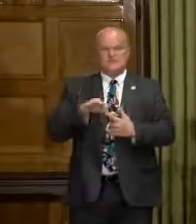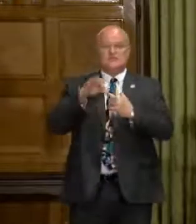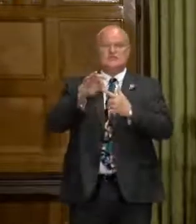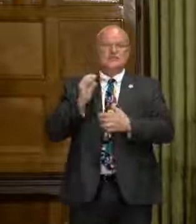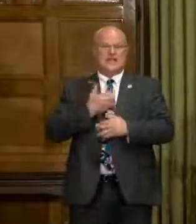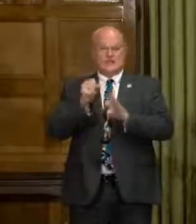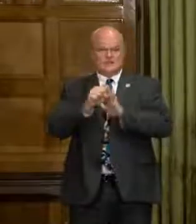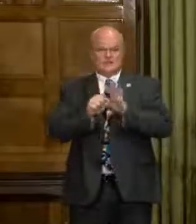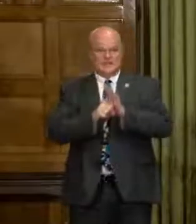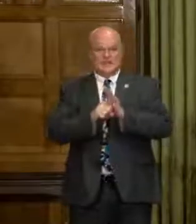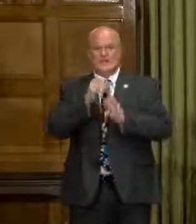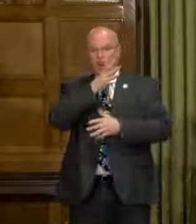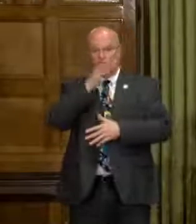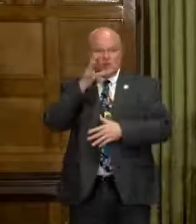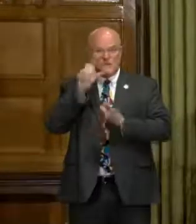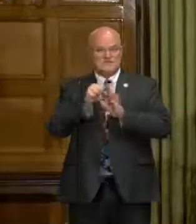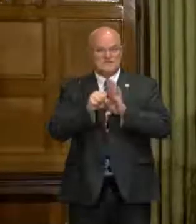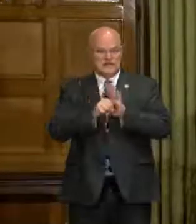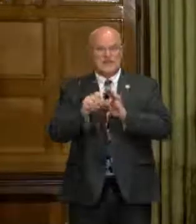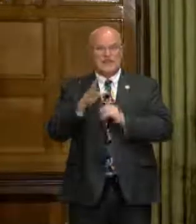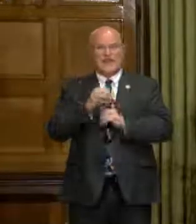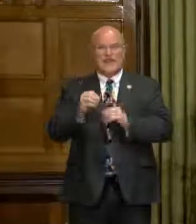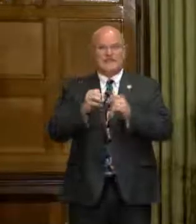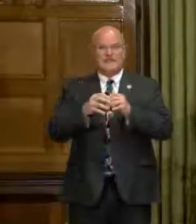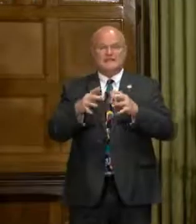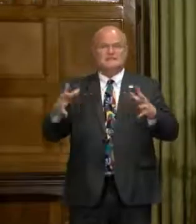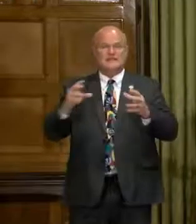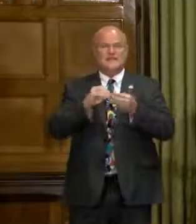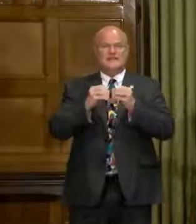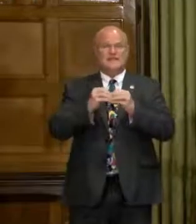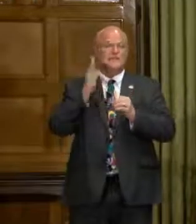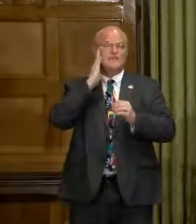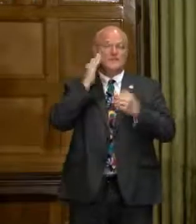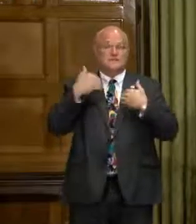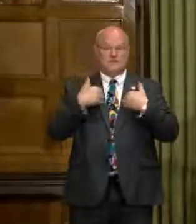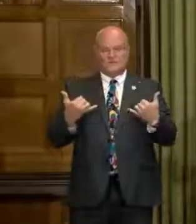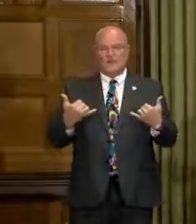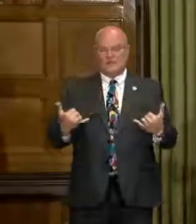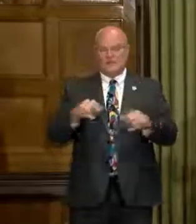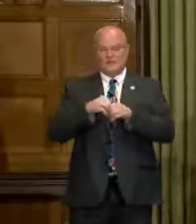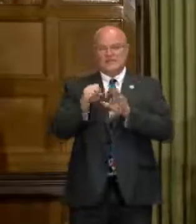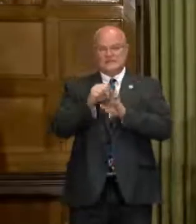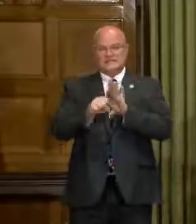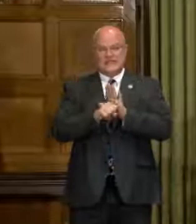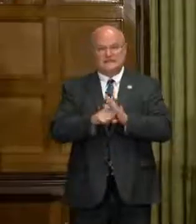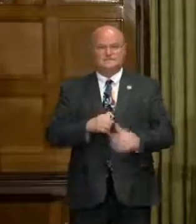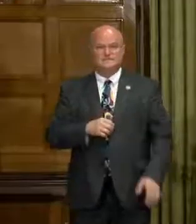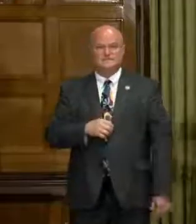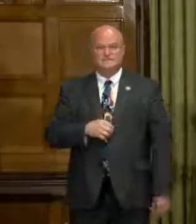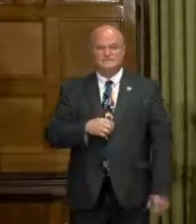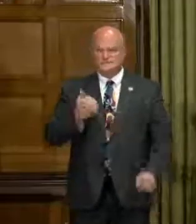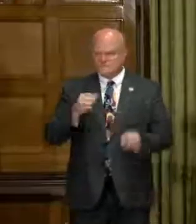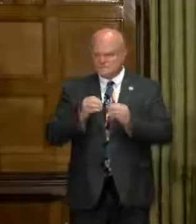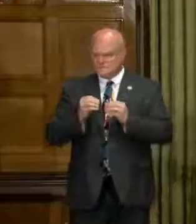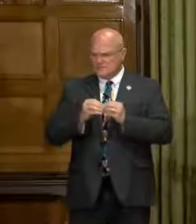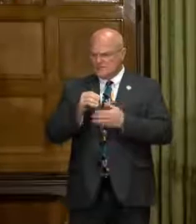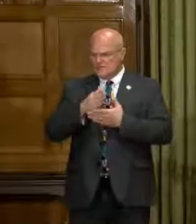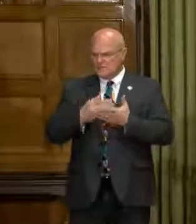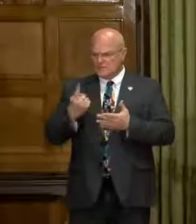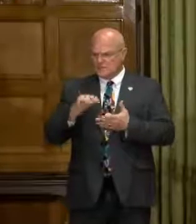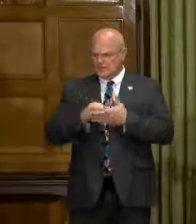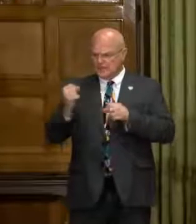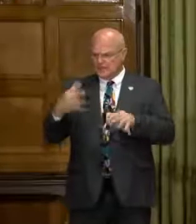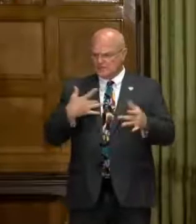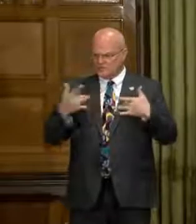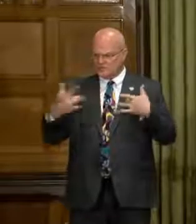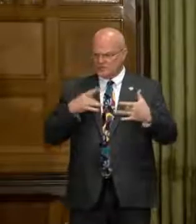to our state, the rural state, and the expansive number of beds that we have right now in the state. Do you remember anything on phase 1 that